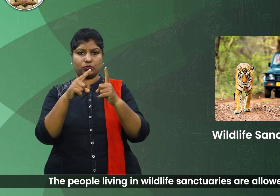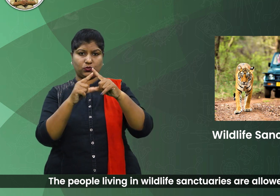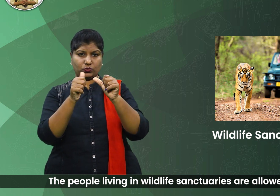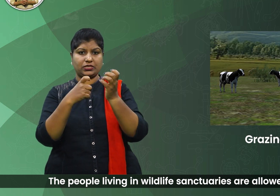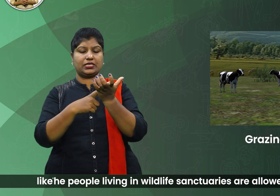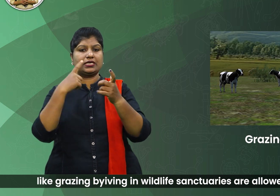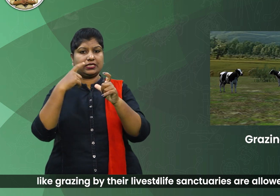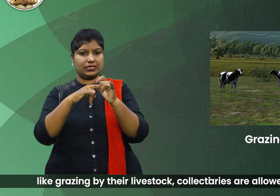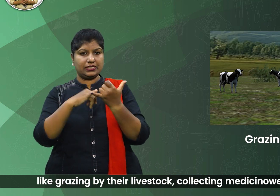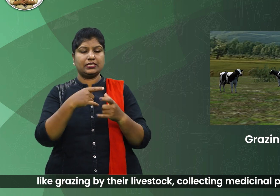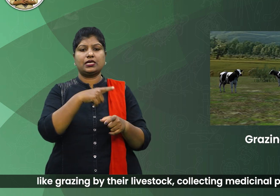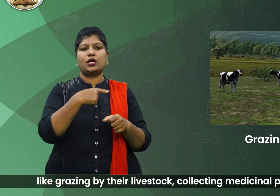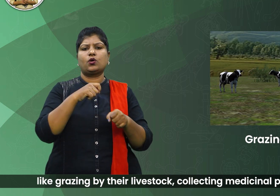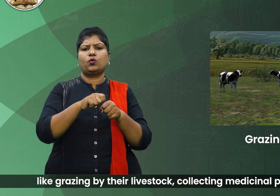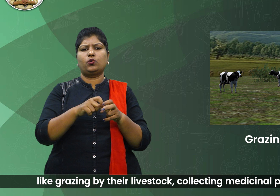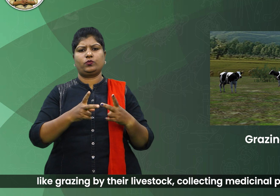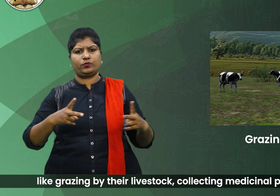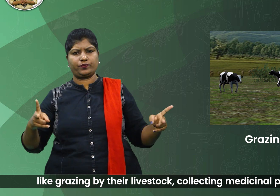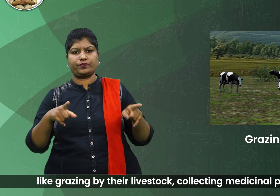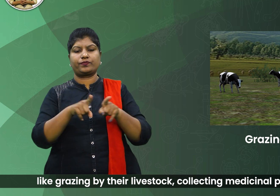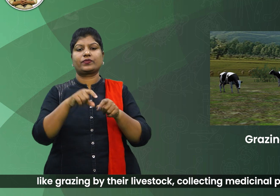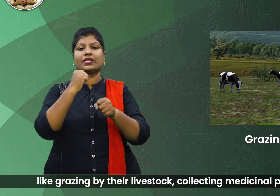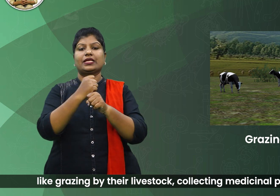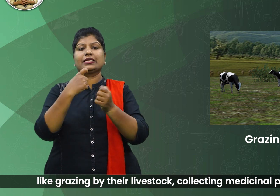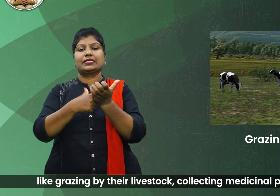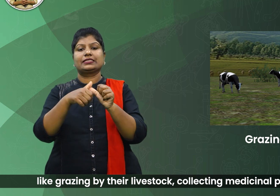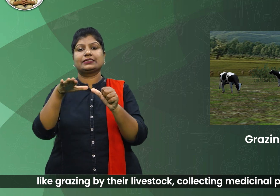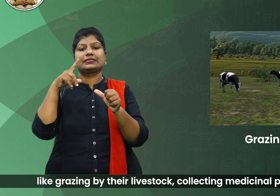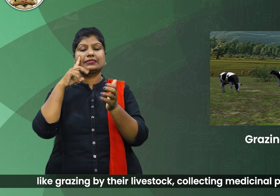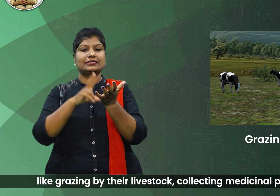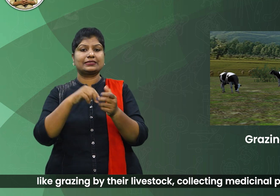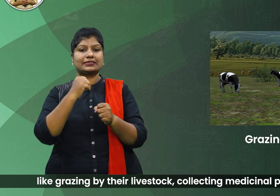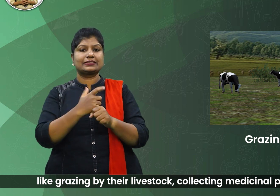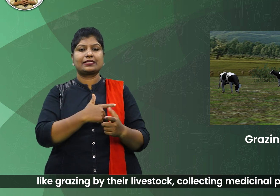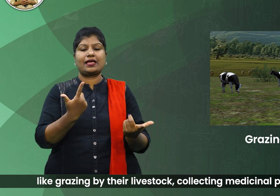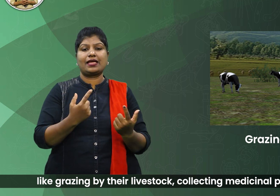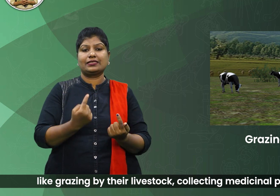like grazing by their livestock,